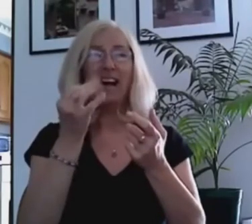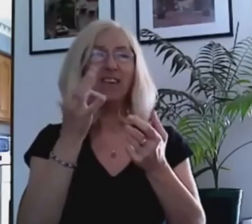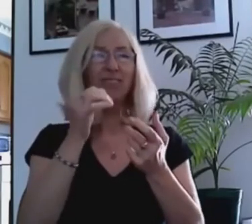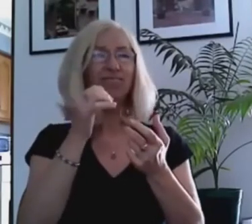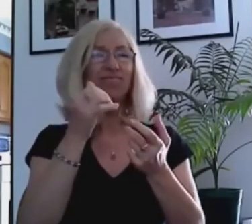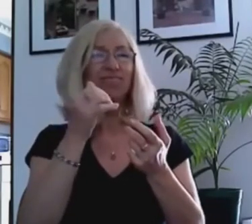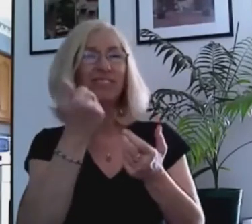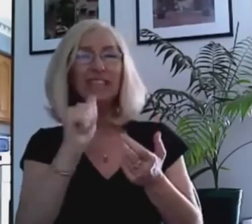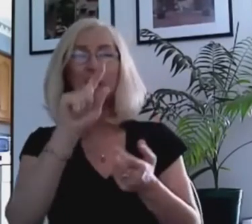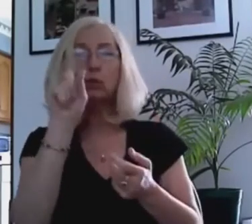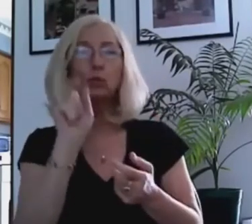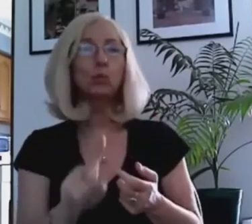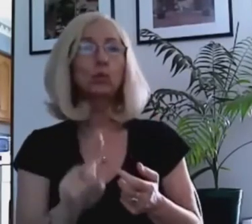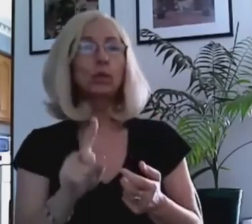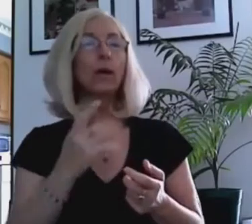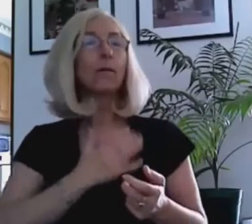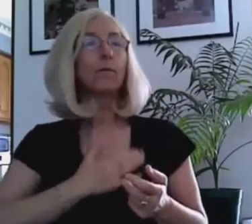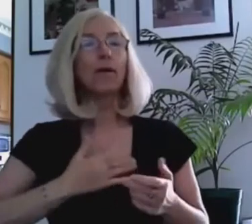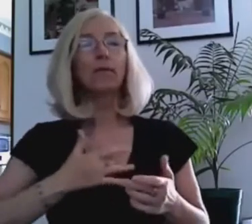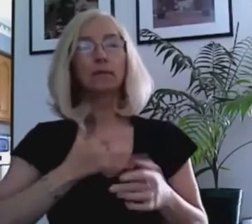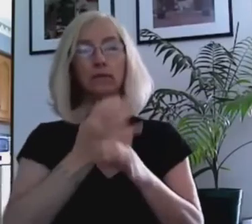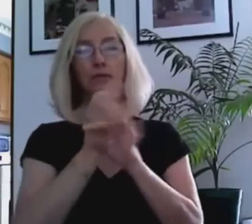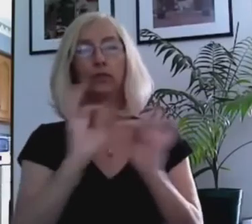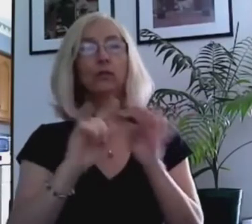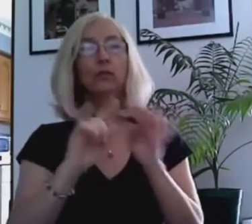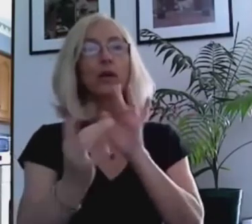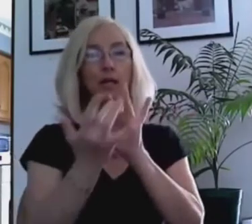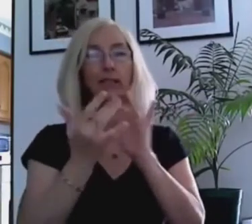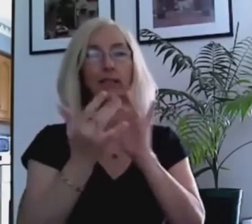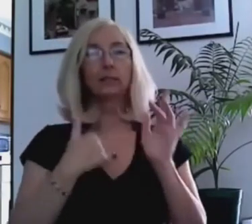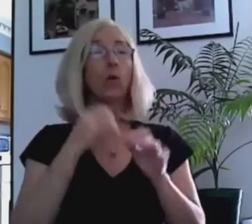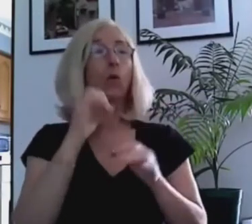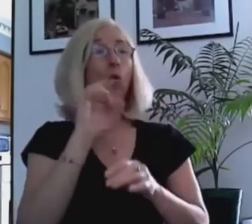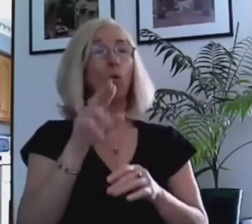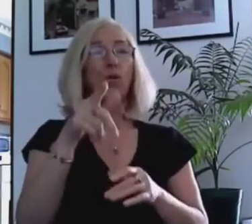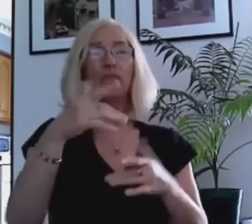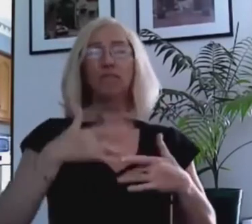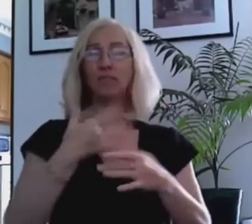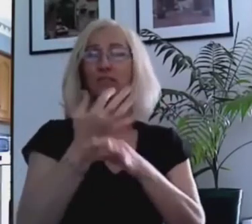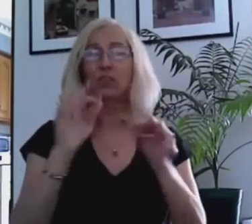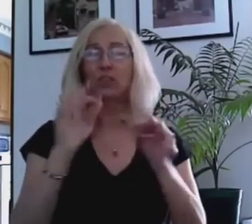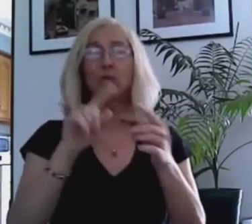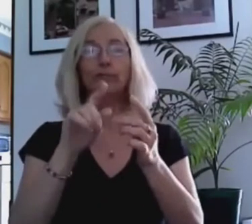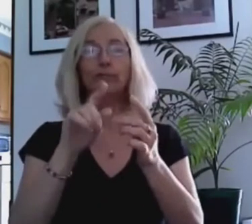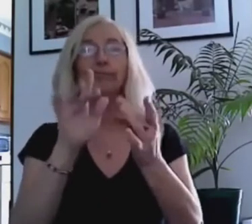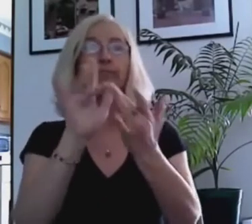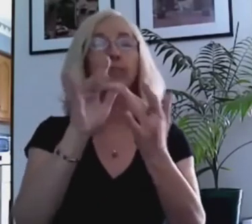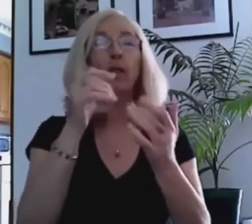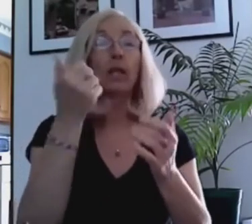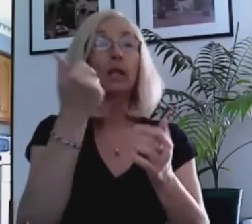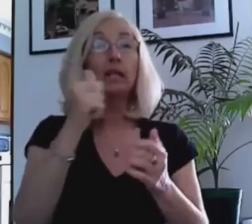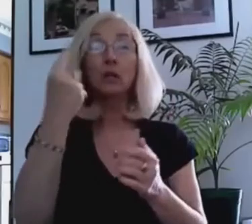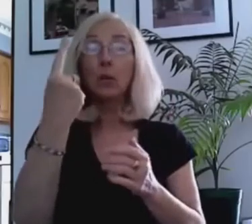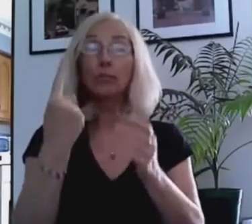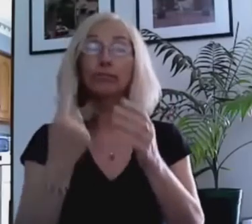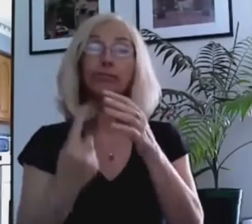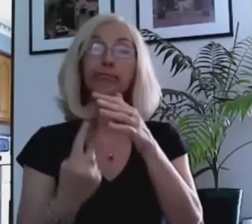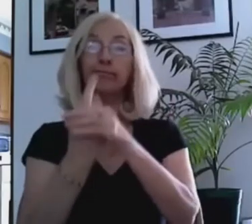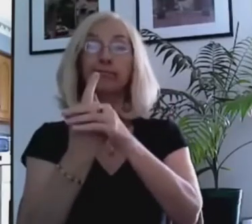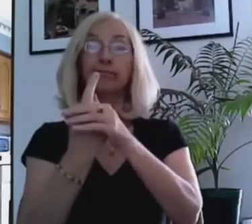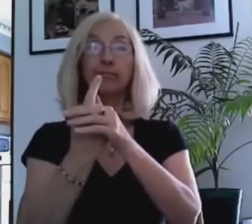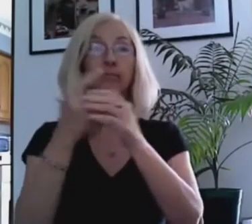focusing on all those great benefits that we can help just by changing our diet. So please, if you have any questions,